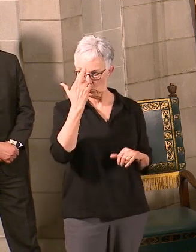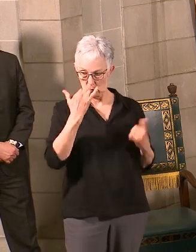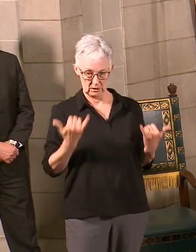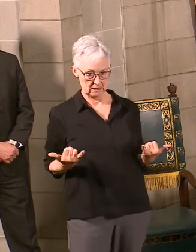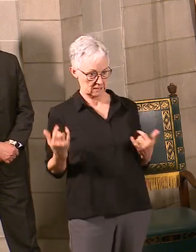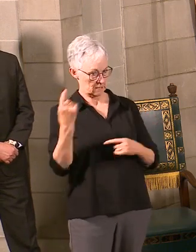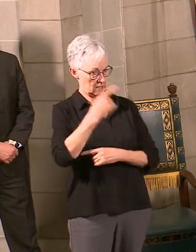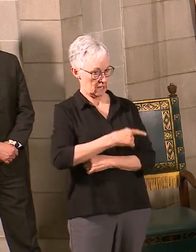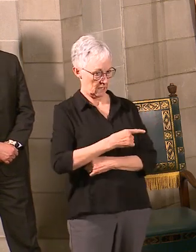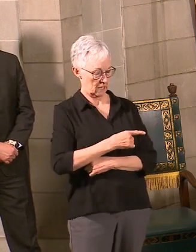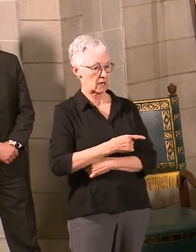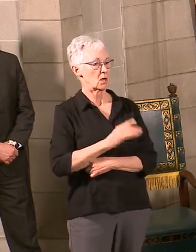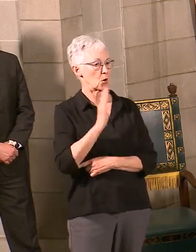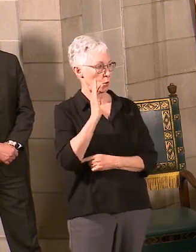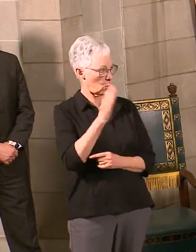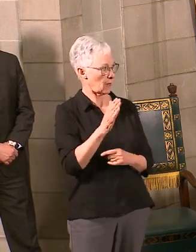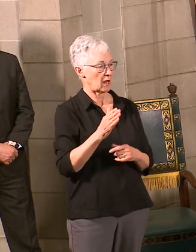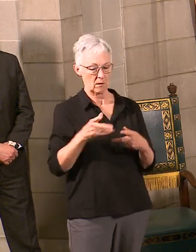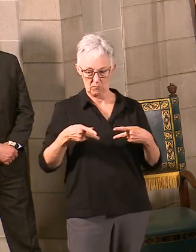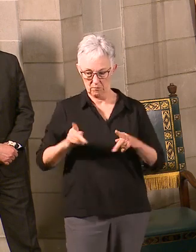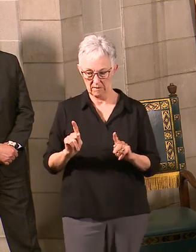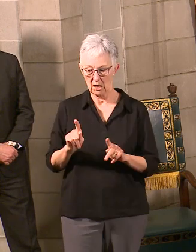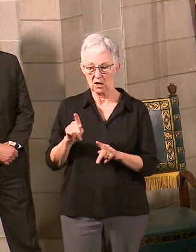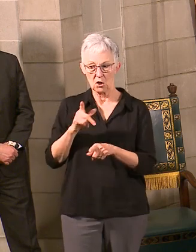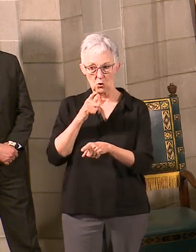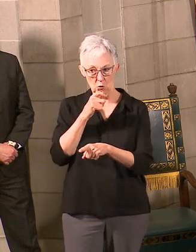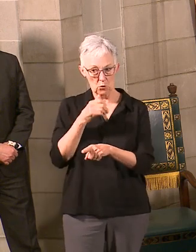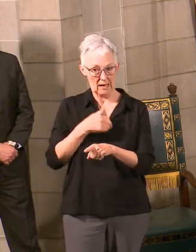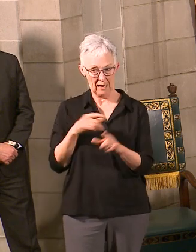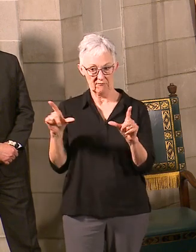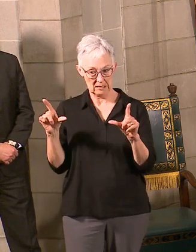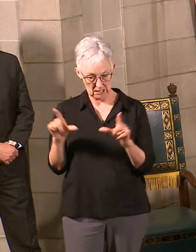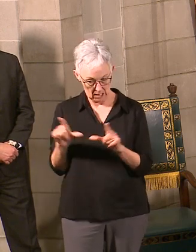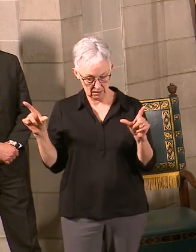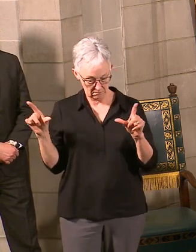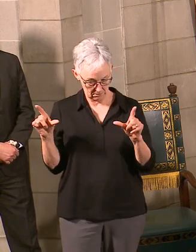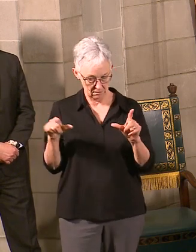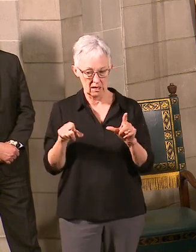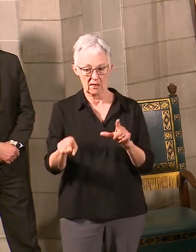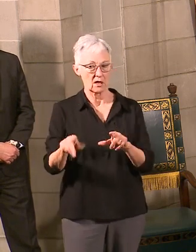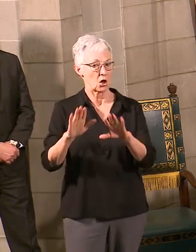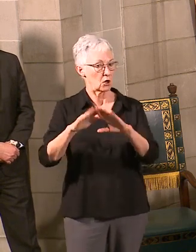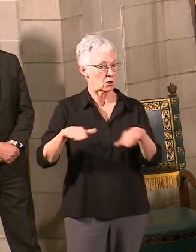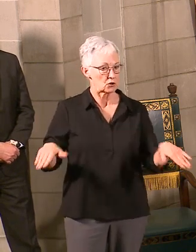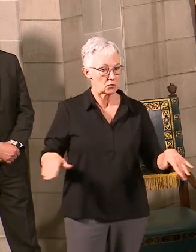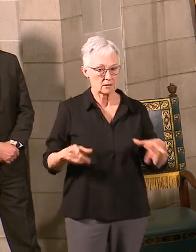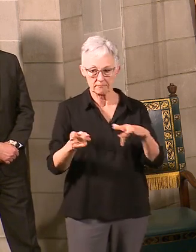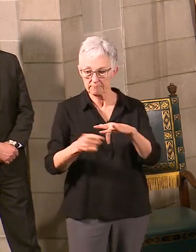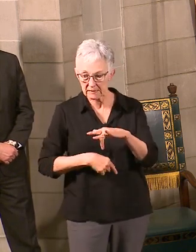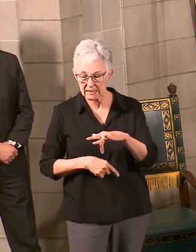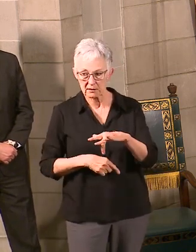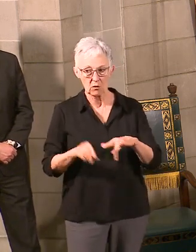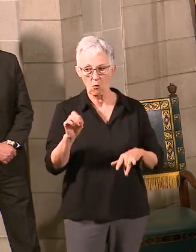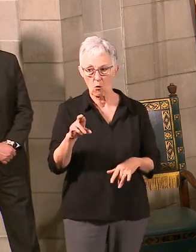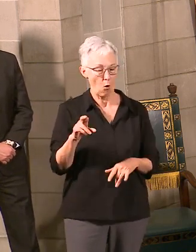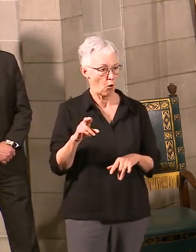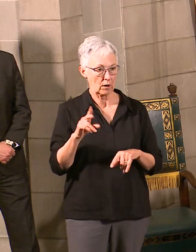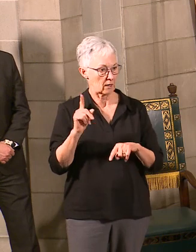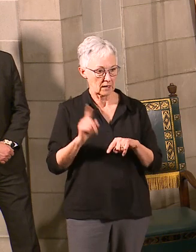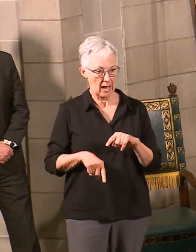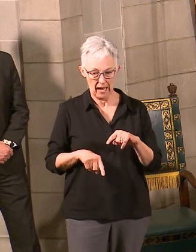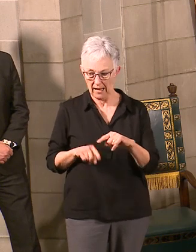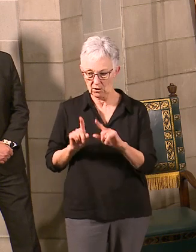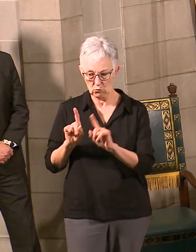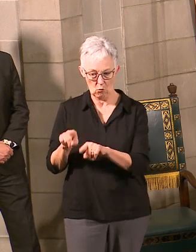child care subsidy providers to bill for times when subsidy children are absent from care during this emergency